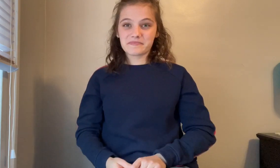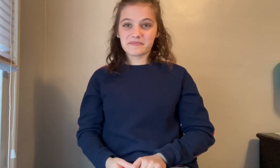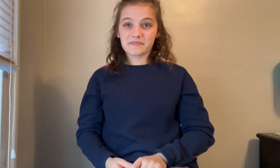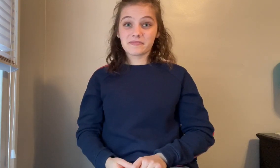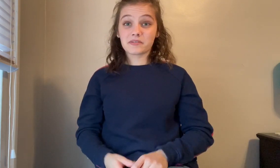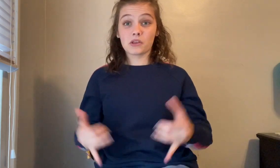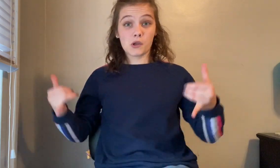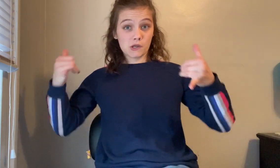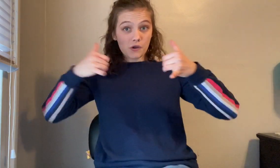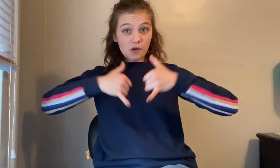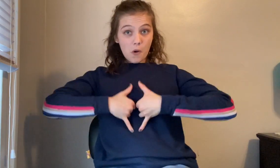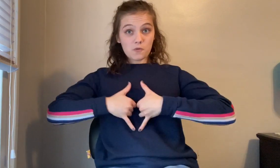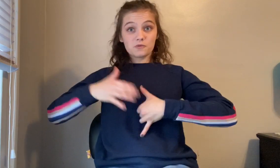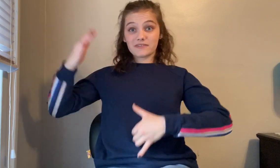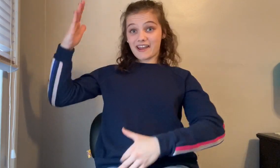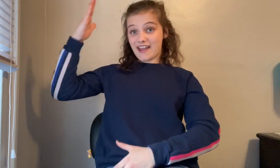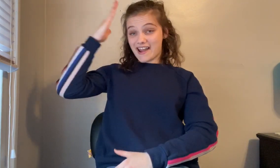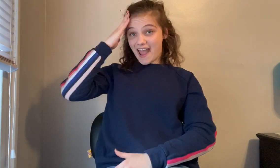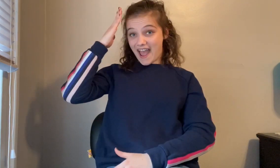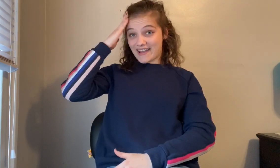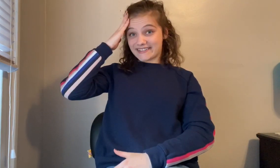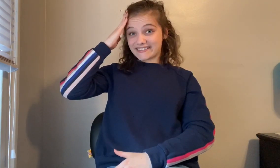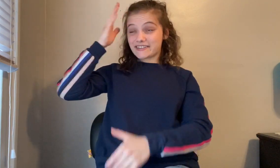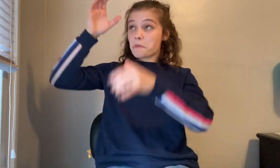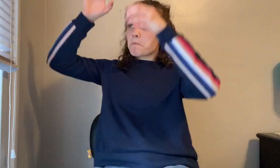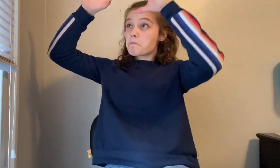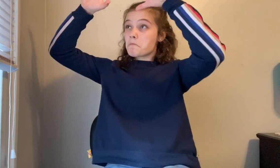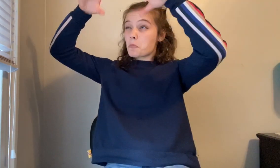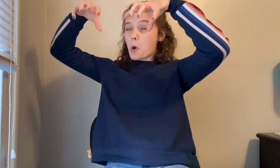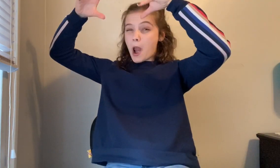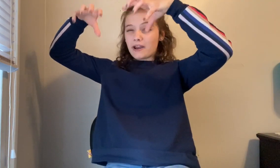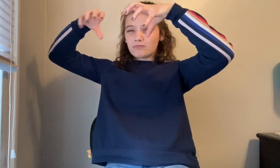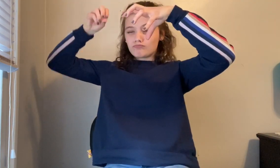Coat, hat, rain goes splat.